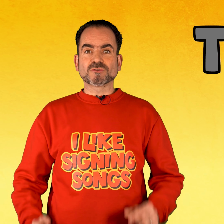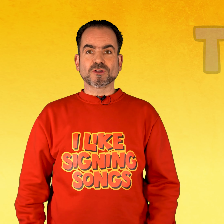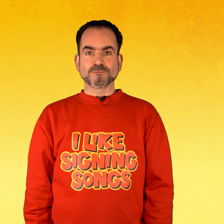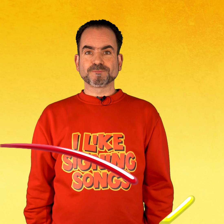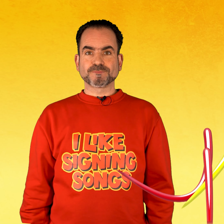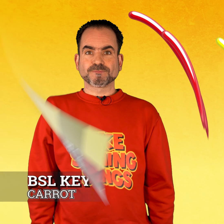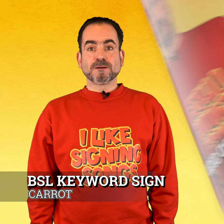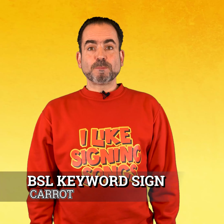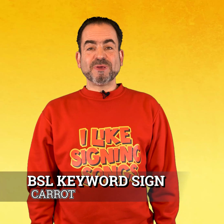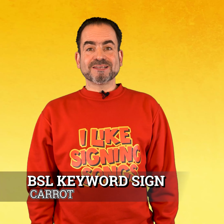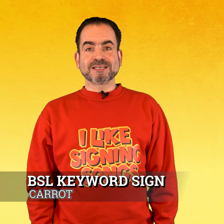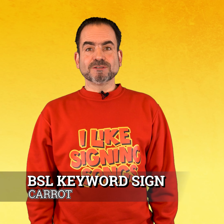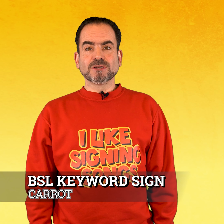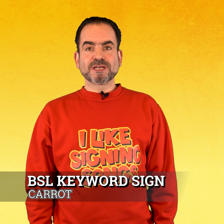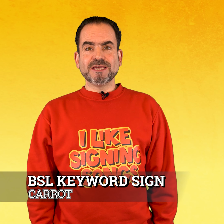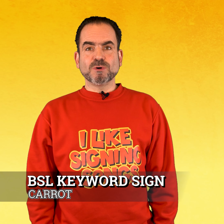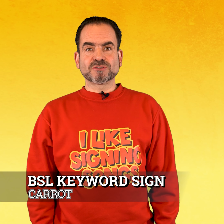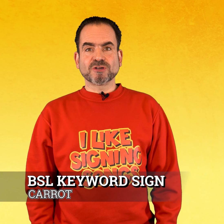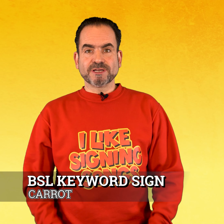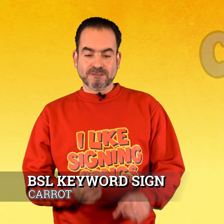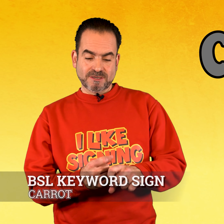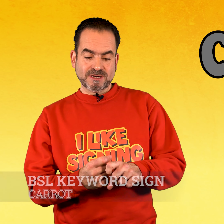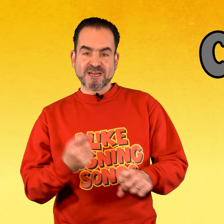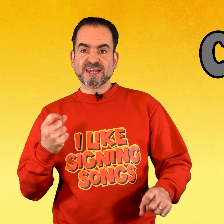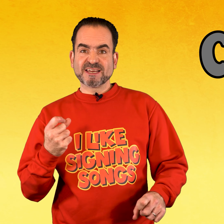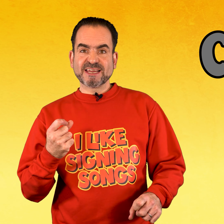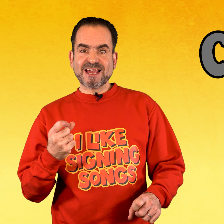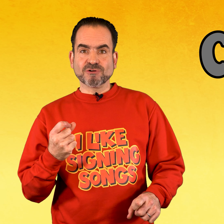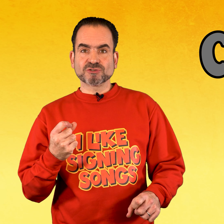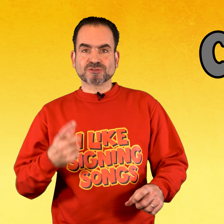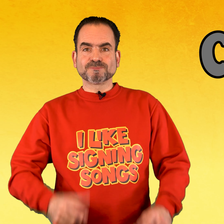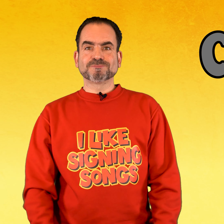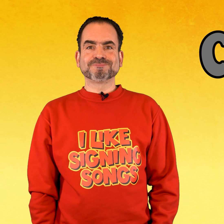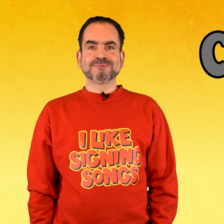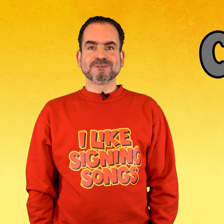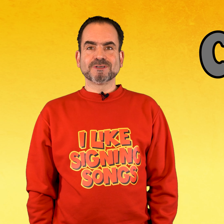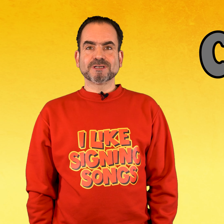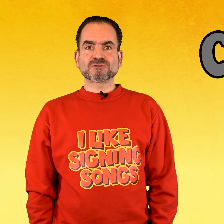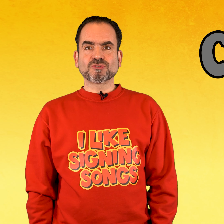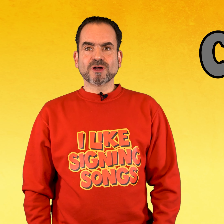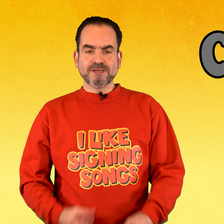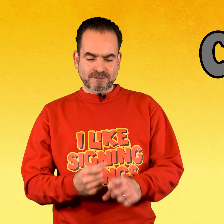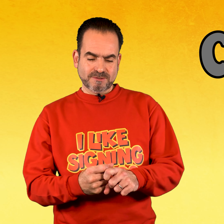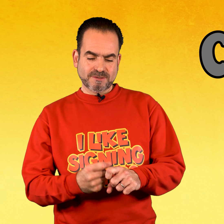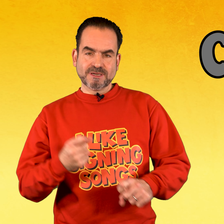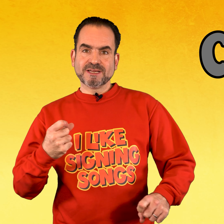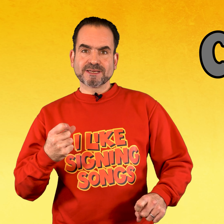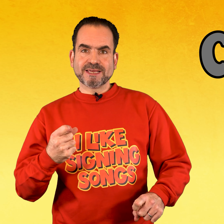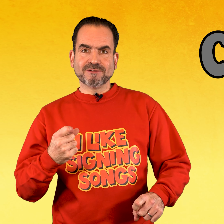tomato. BSL, keyword sign, carrot. Let's try